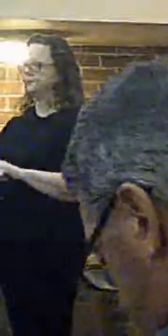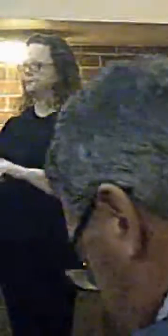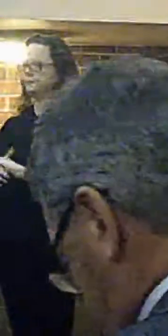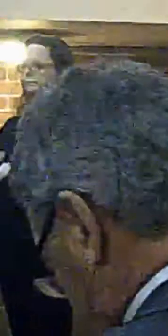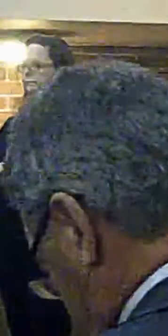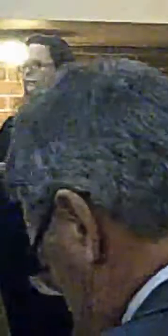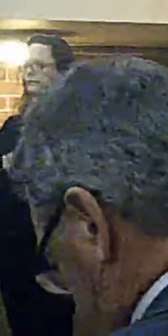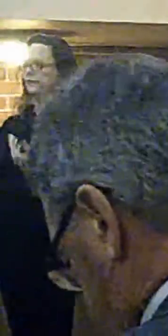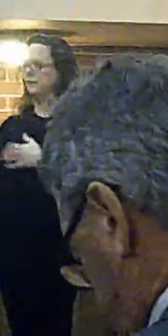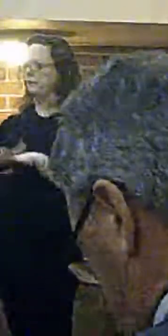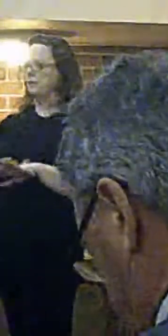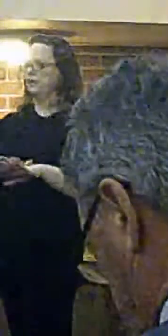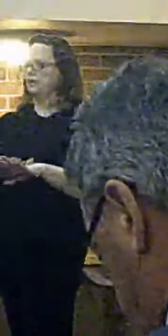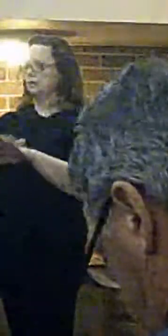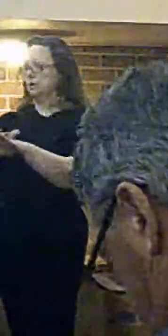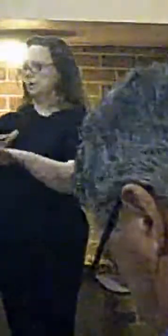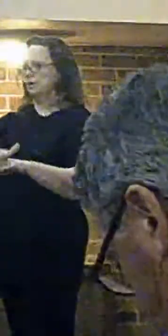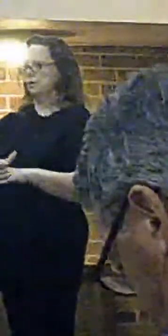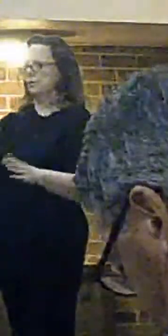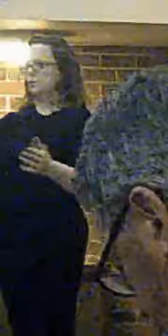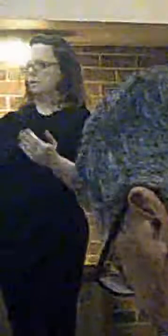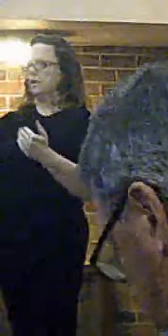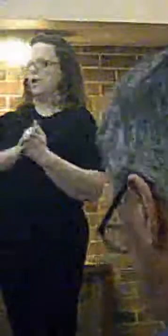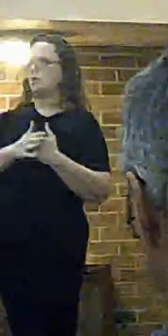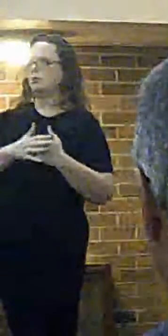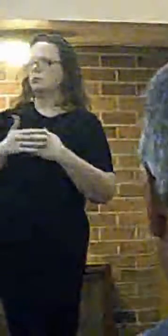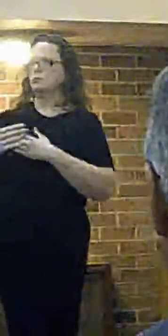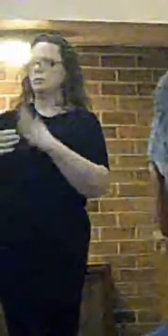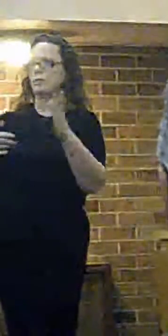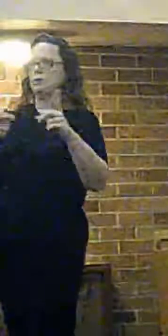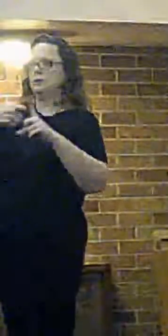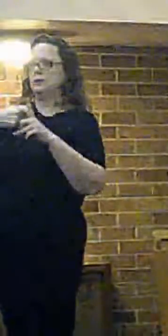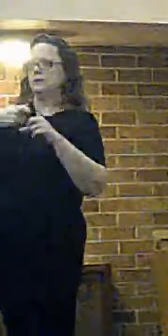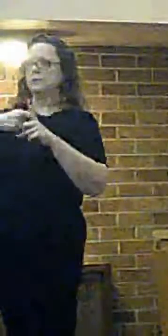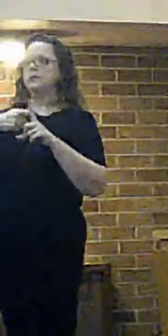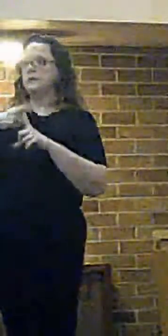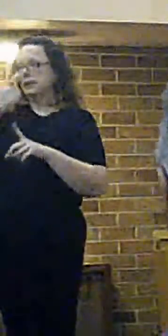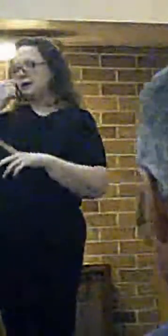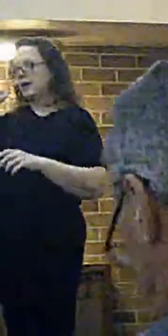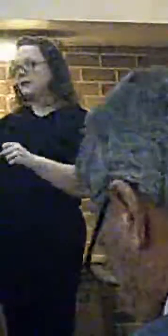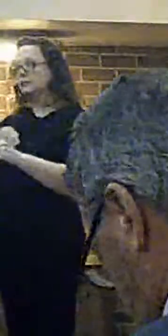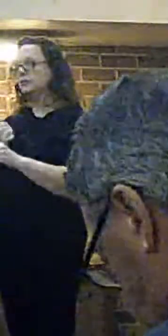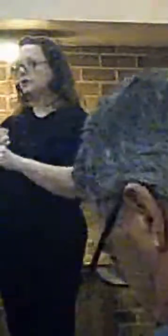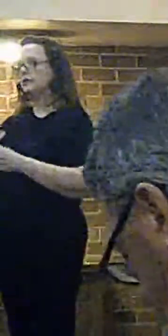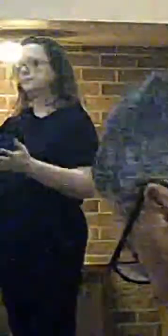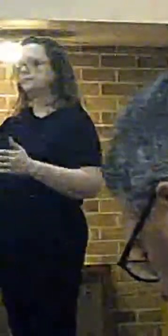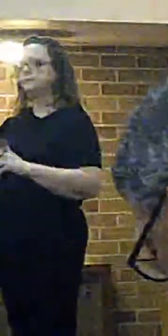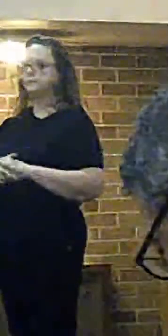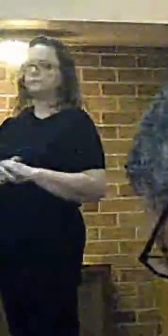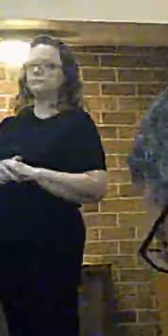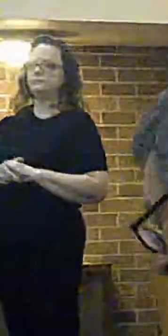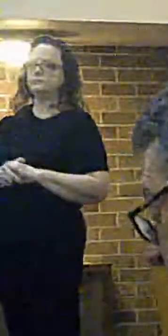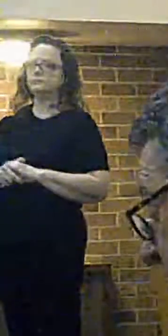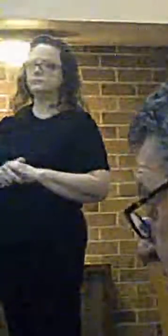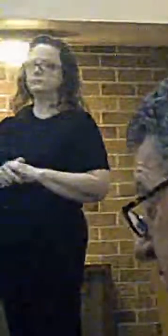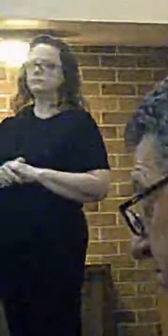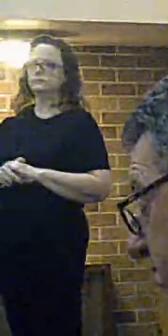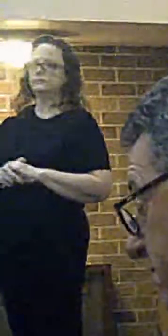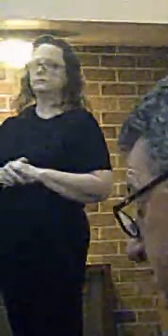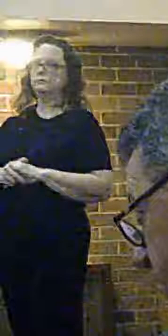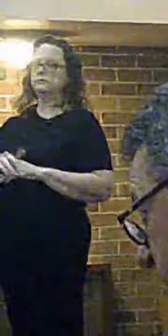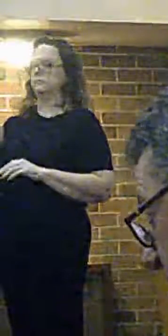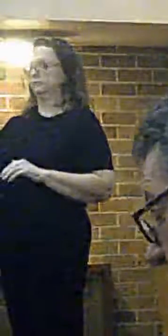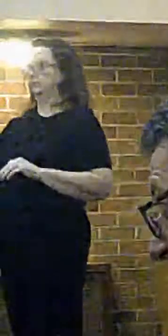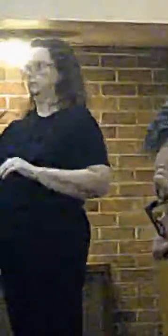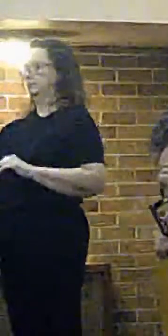merger option. Instead, we will close West Kirby. The authority can do that, and I've made that option clear, as you can see. So they